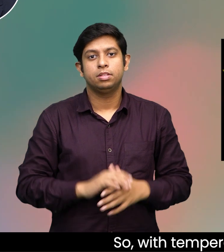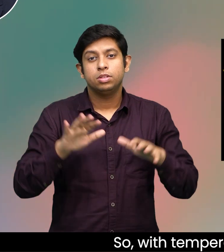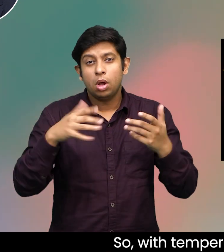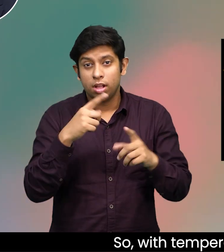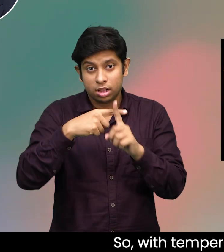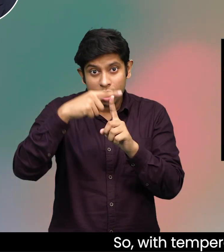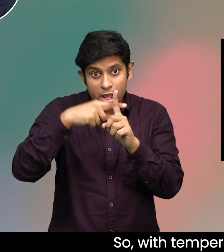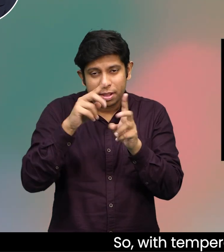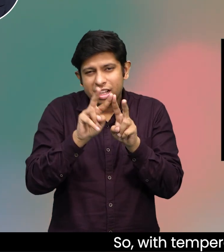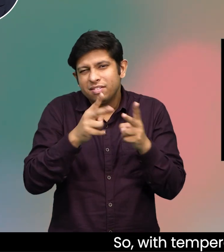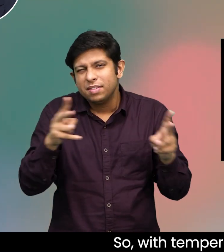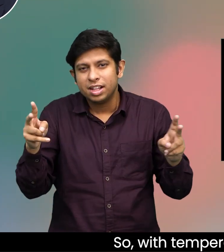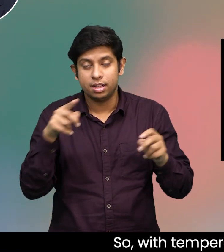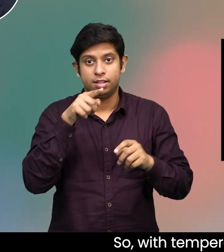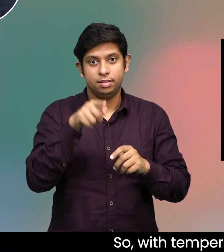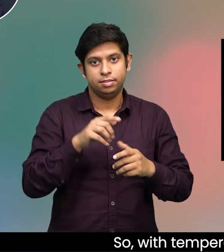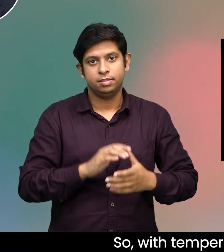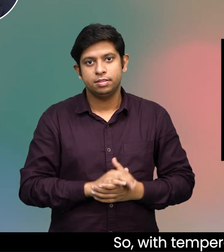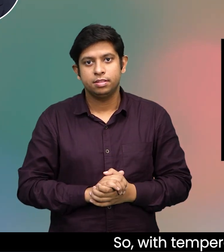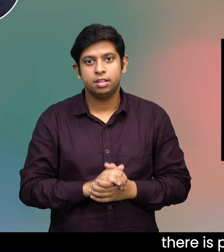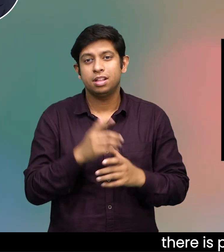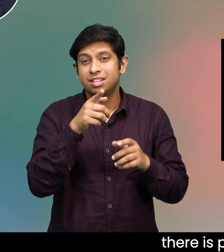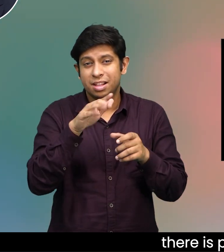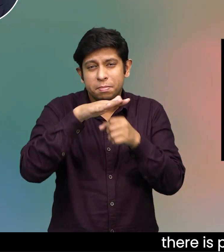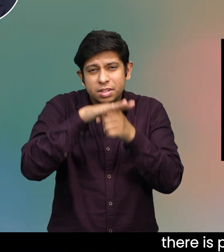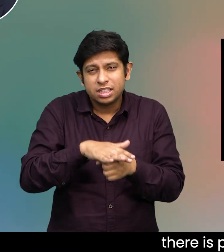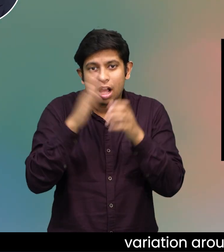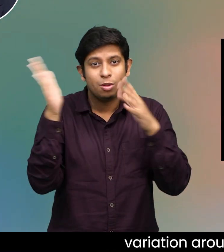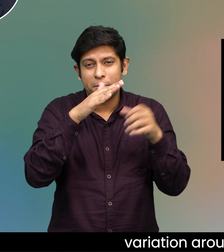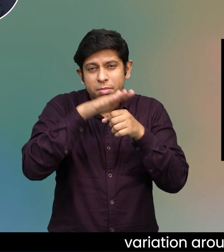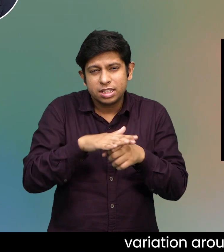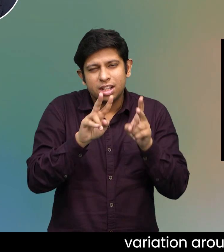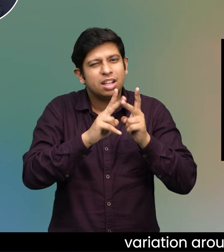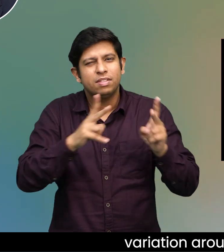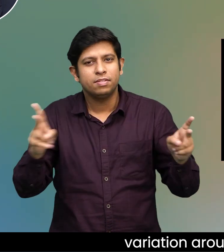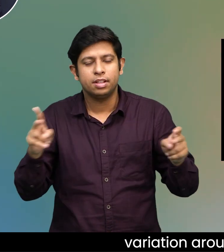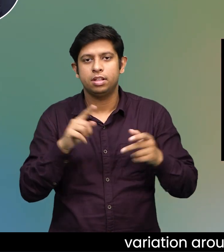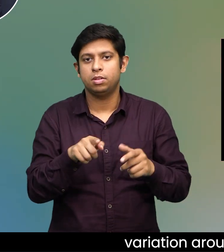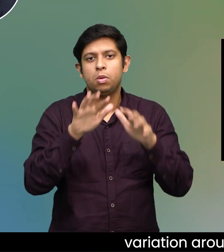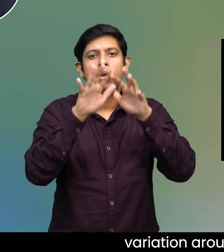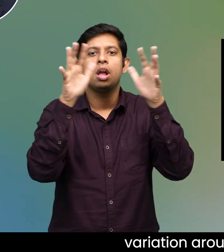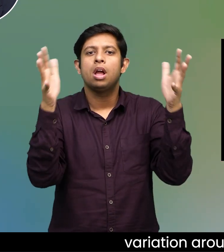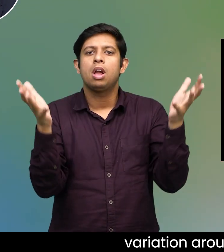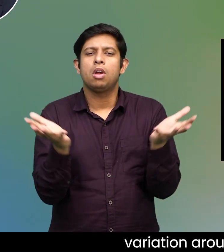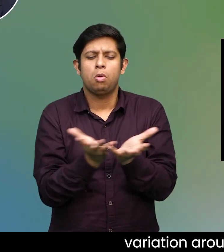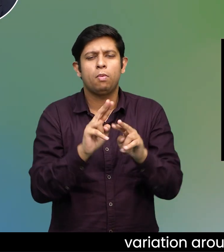So, with temperature variation, there is pressure variation around the world.